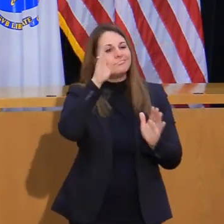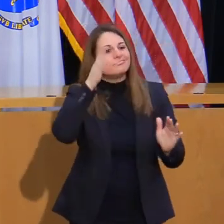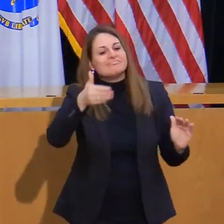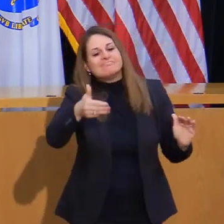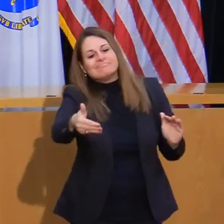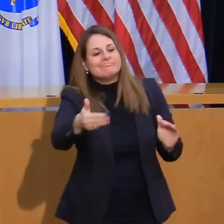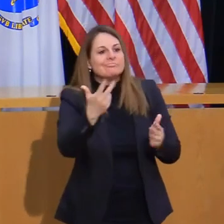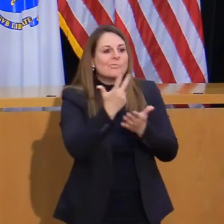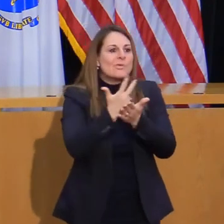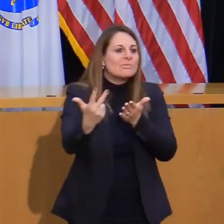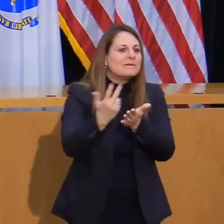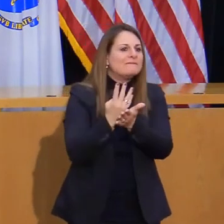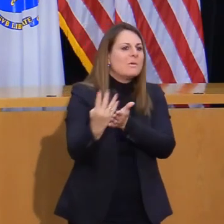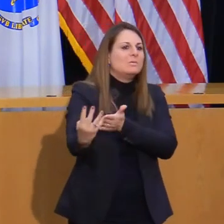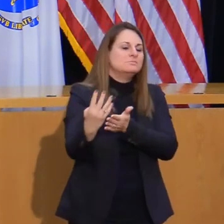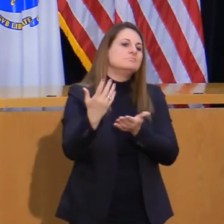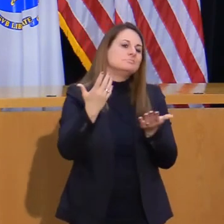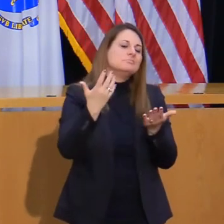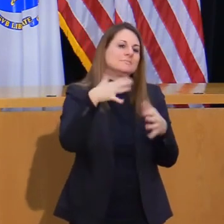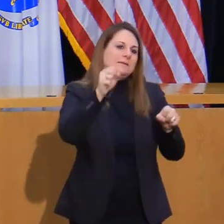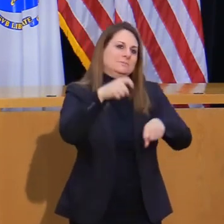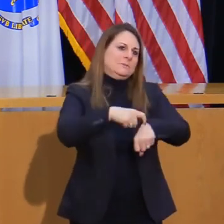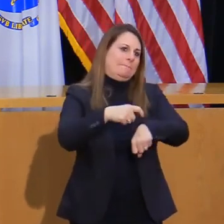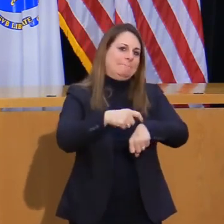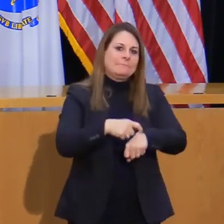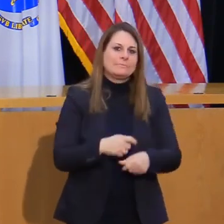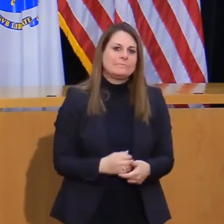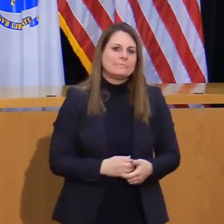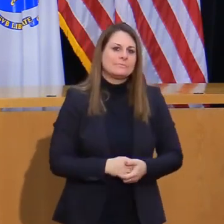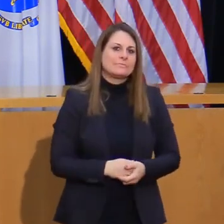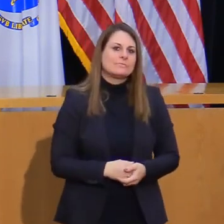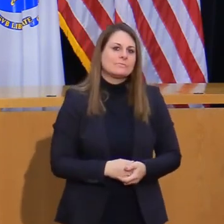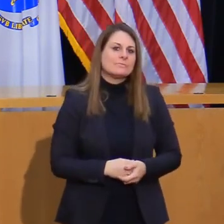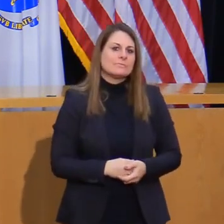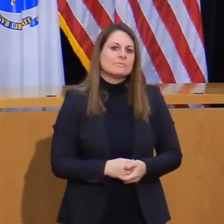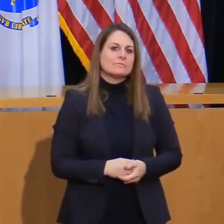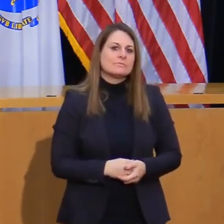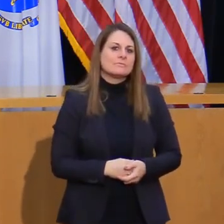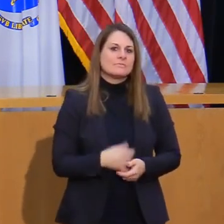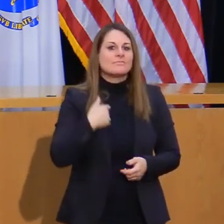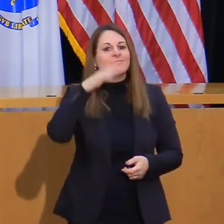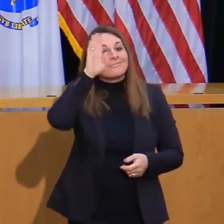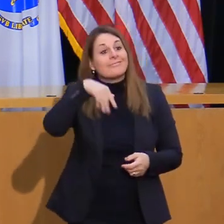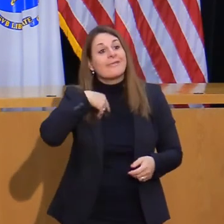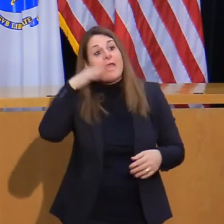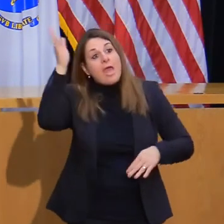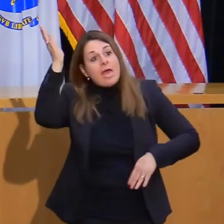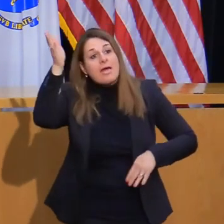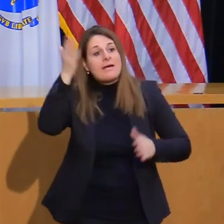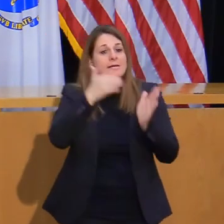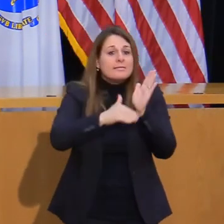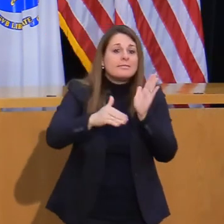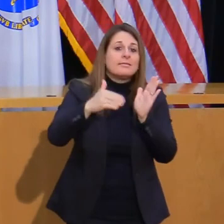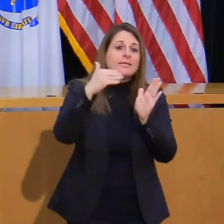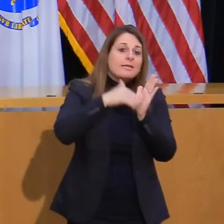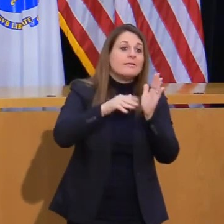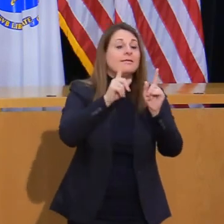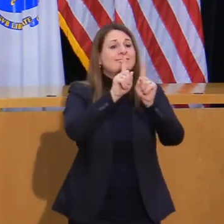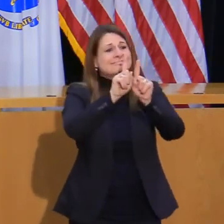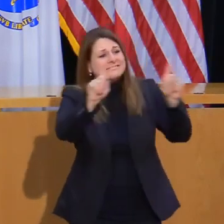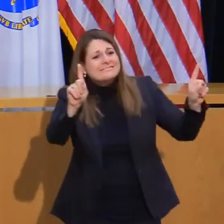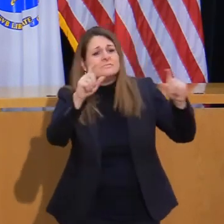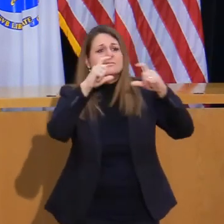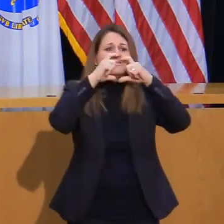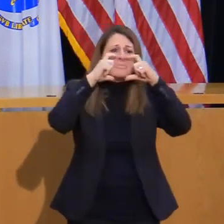many times over the course of the past year to remind people in Massachusetts that while there are brighter days